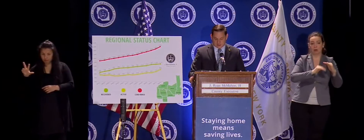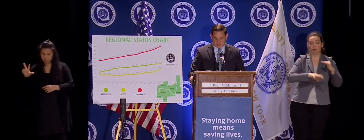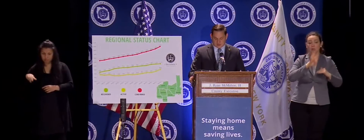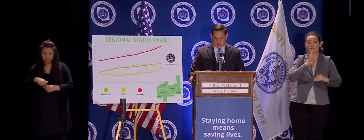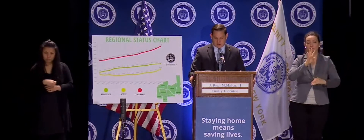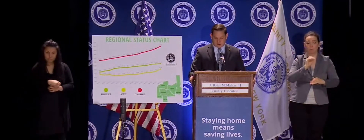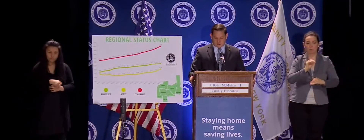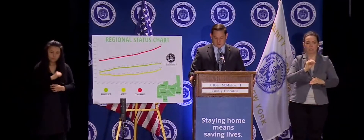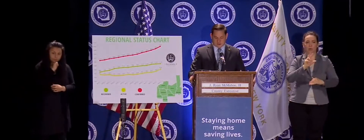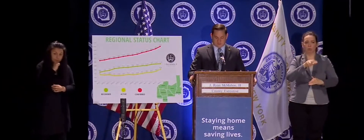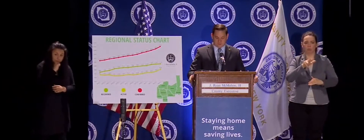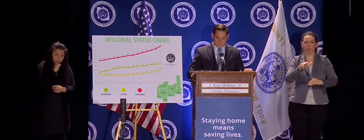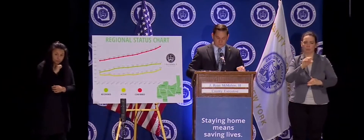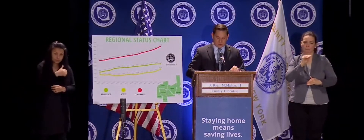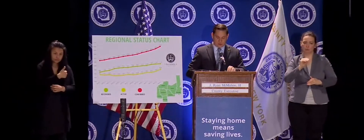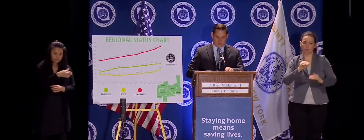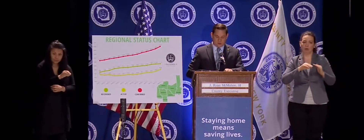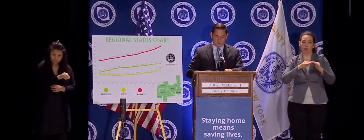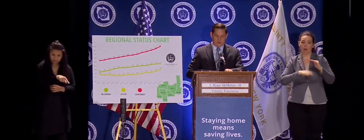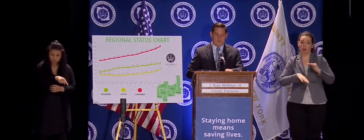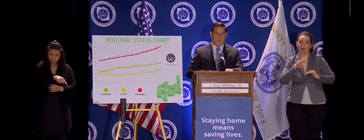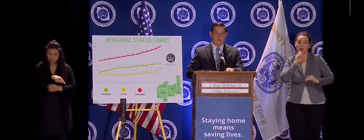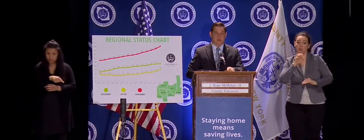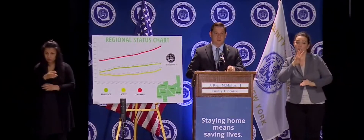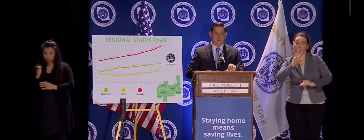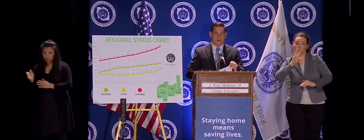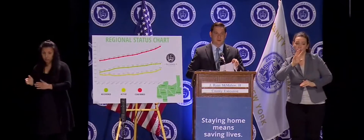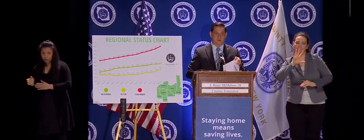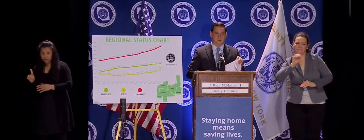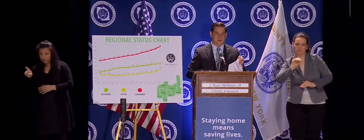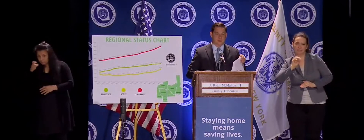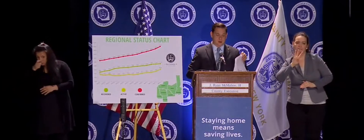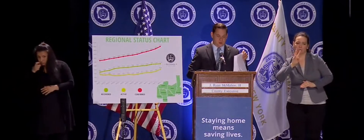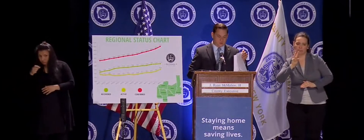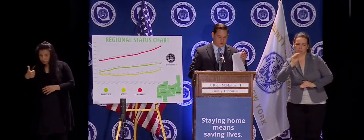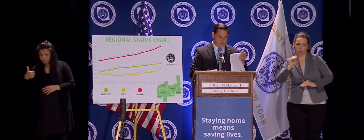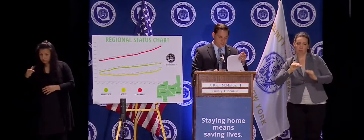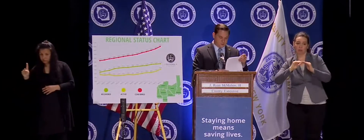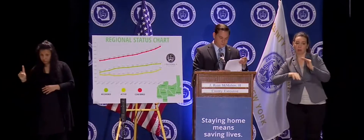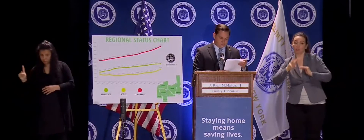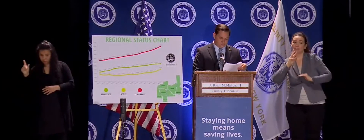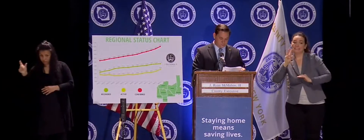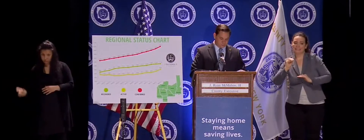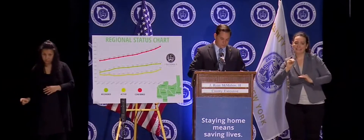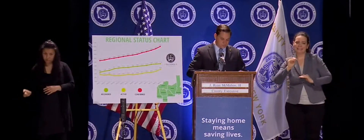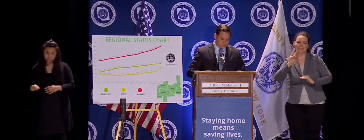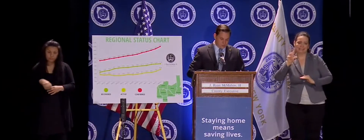our cases are under 60. And 37% of our cases are over 60.